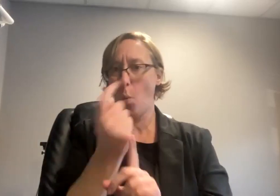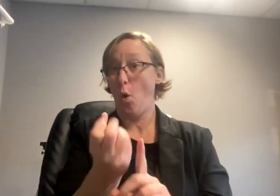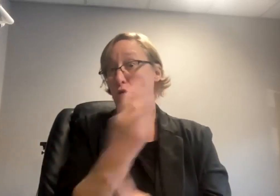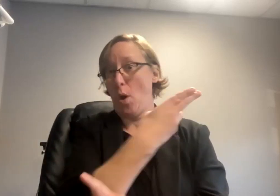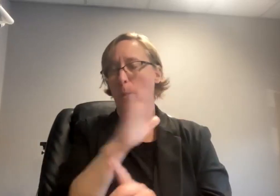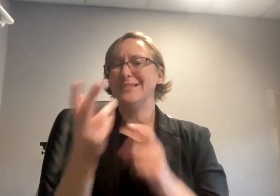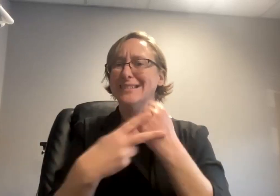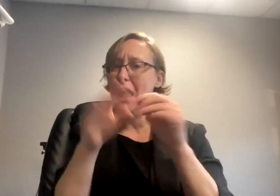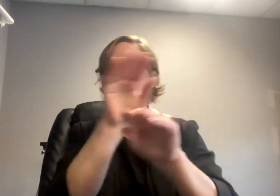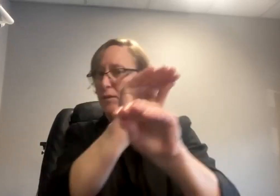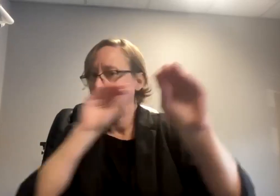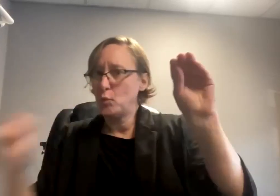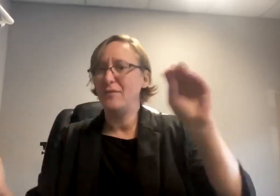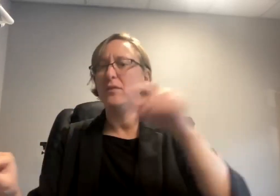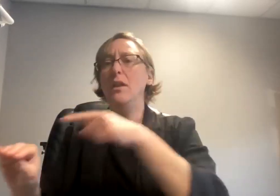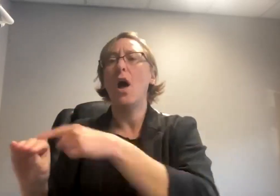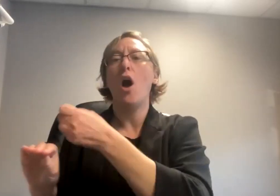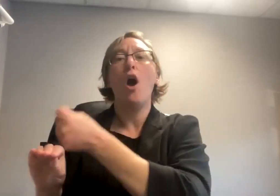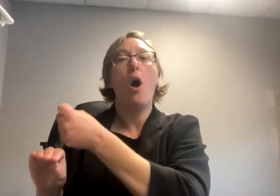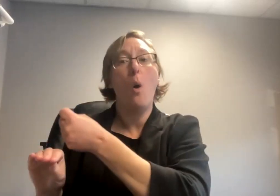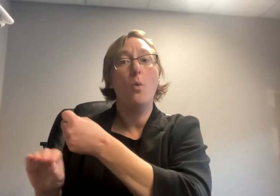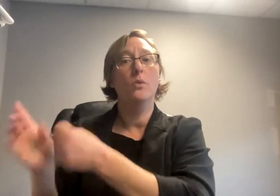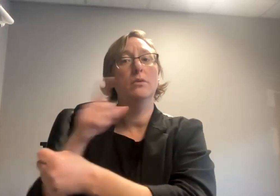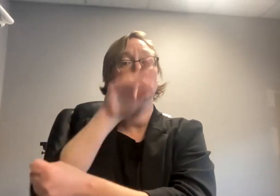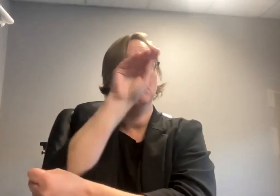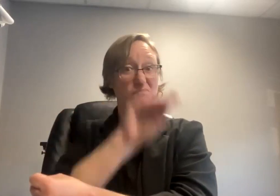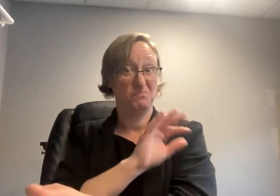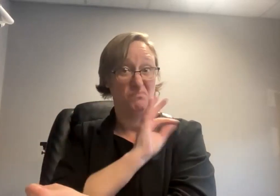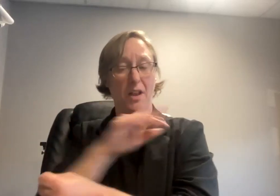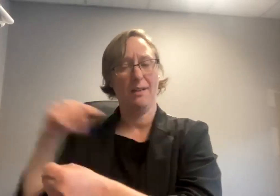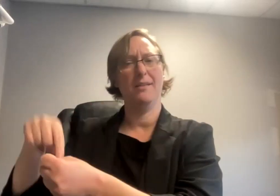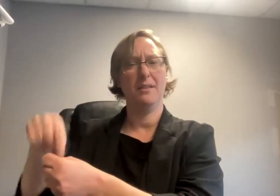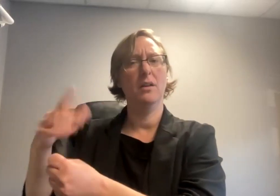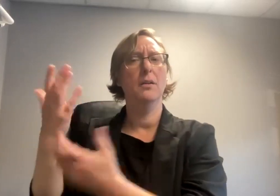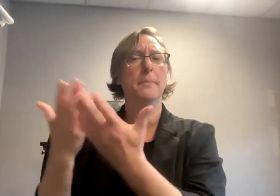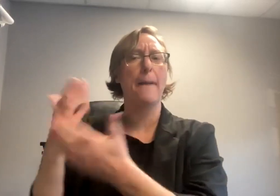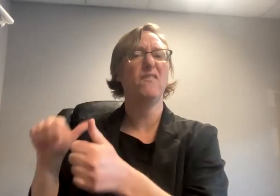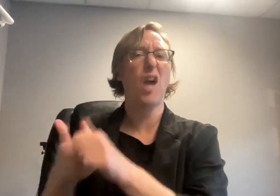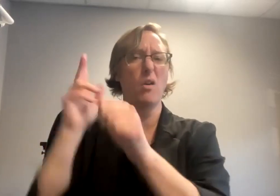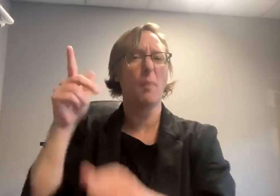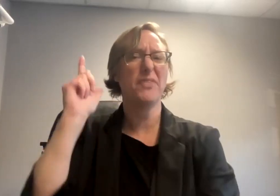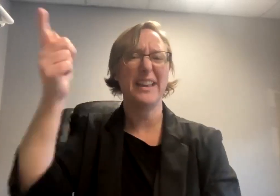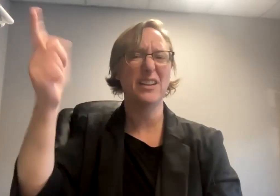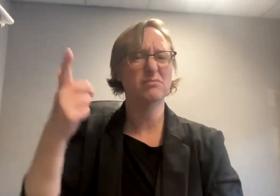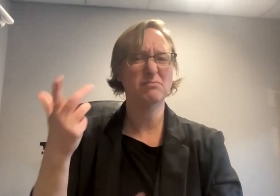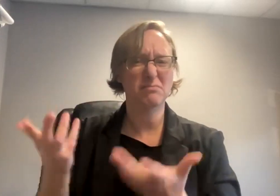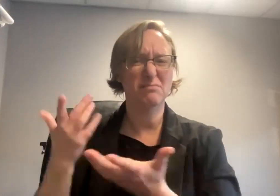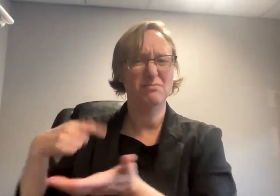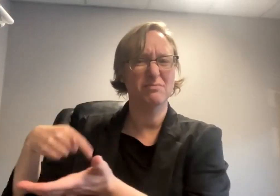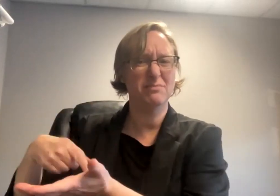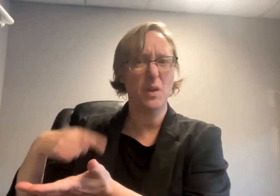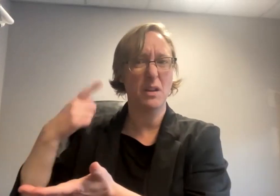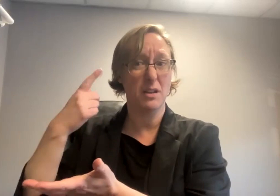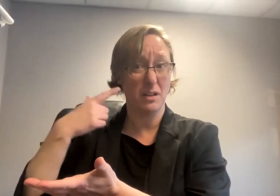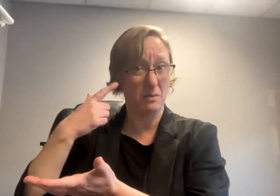But I also want to save, I don't mean that we'll completely delete them. We can hold those questions that aren't related to this survey